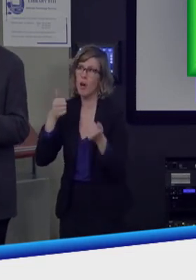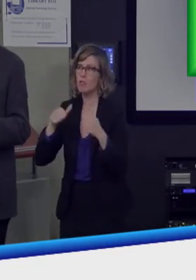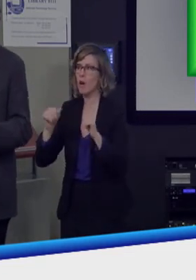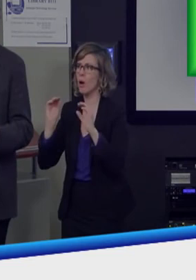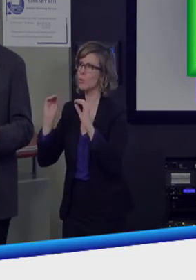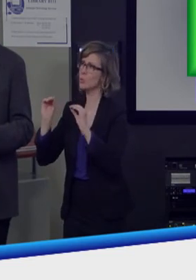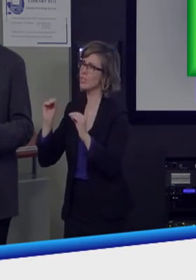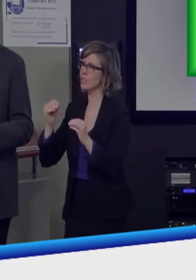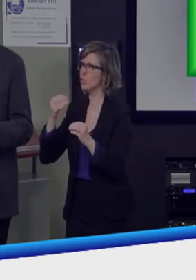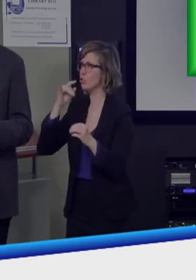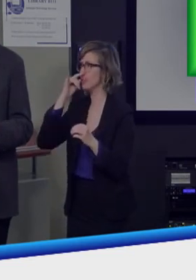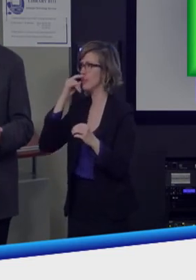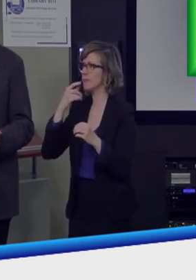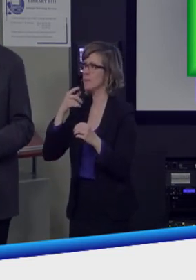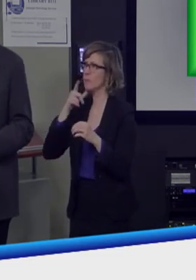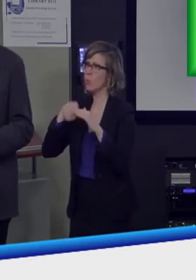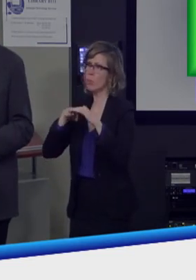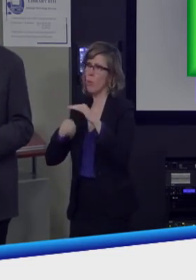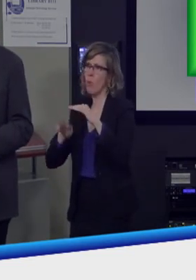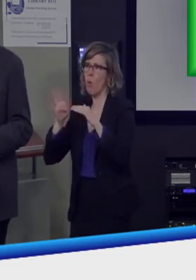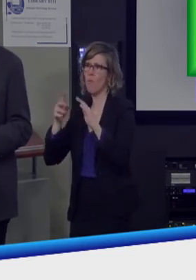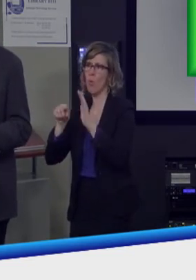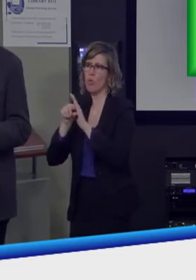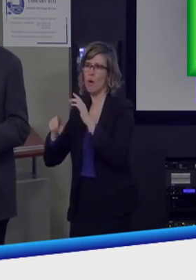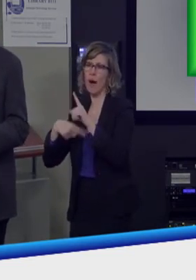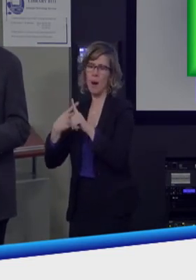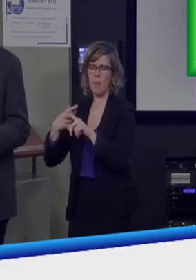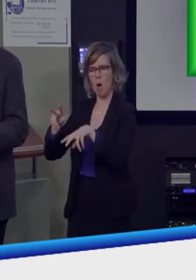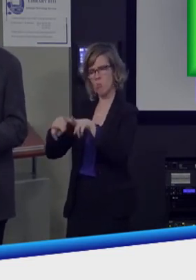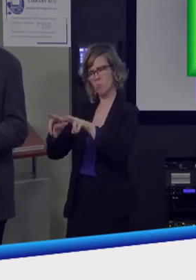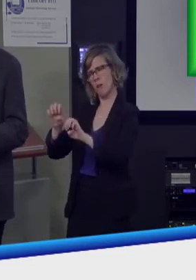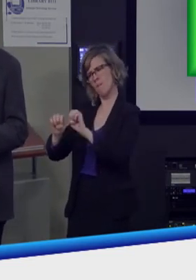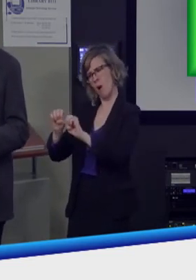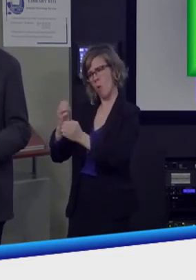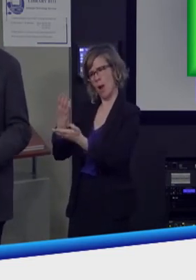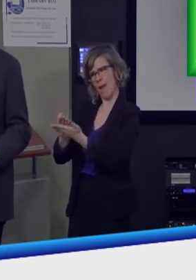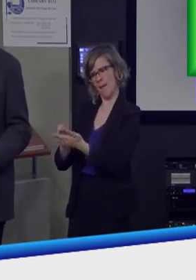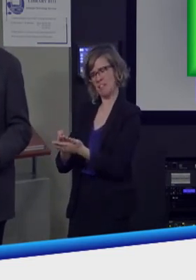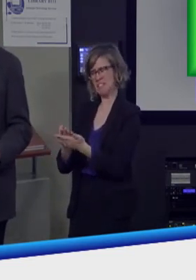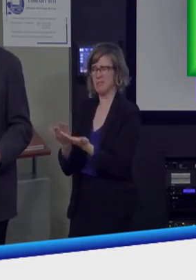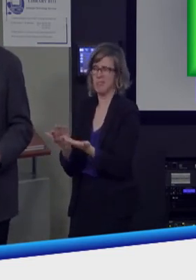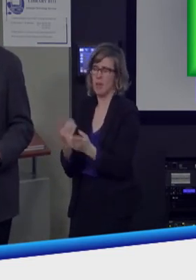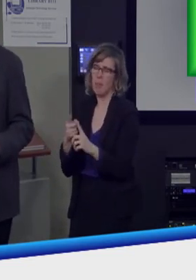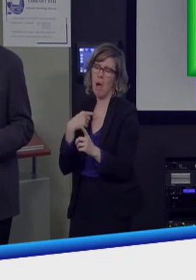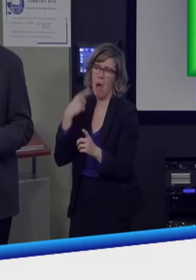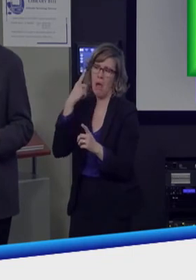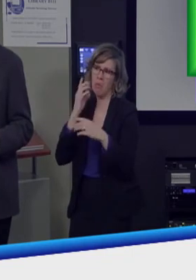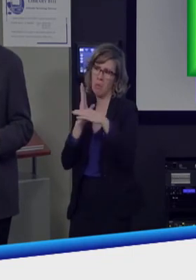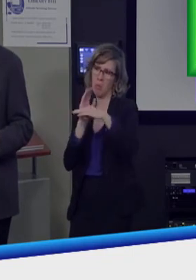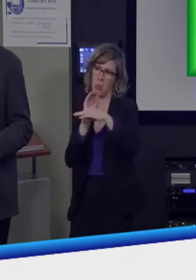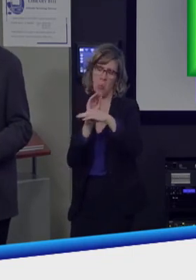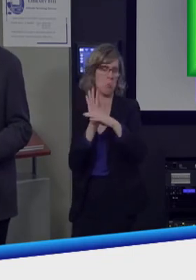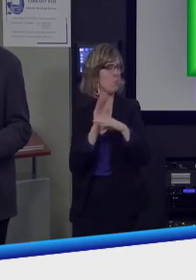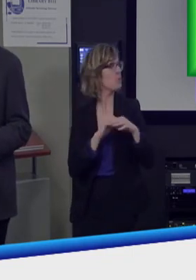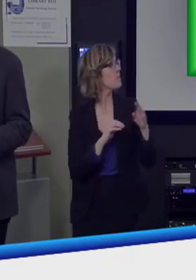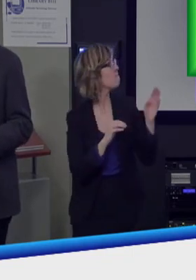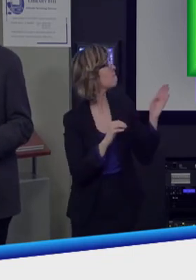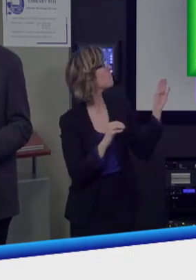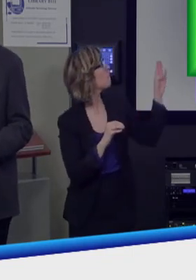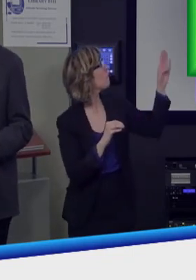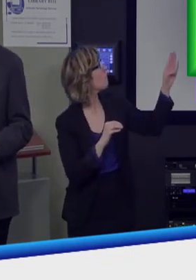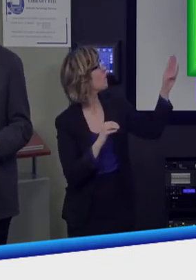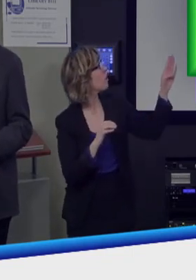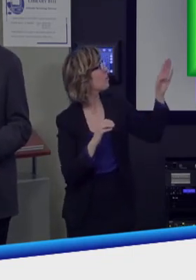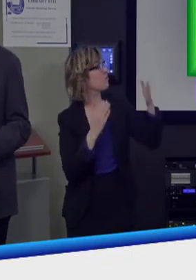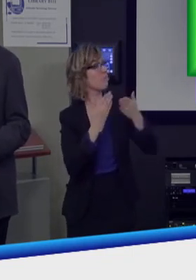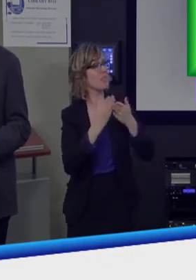4th grade or younger about evidence evaluation, but I think the study belongs up here. I think the CVS stuff has